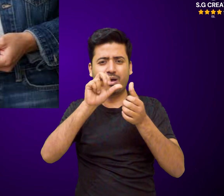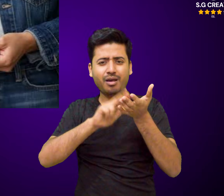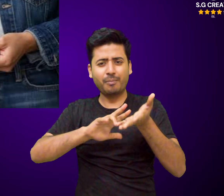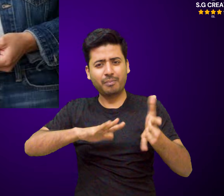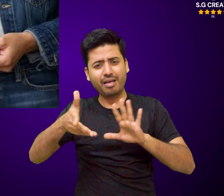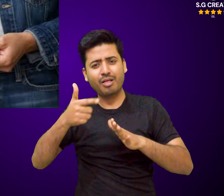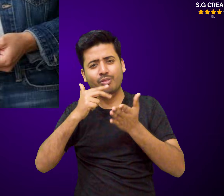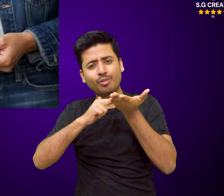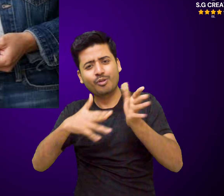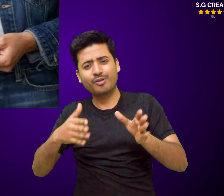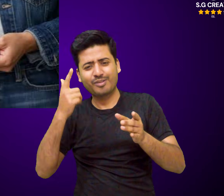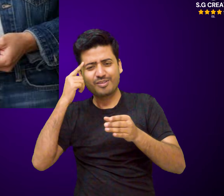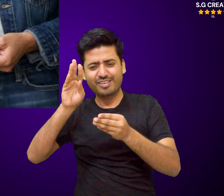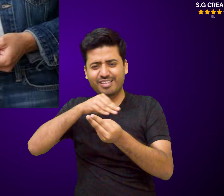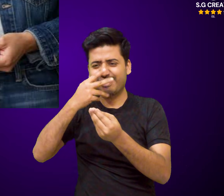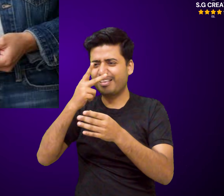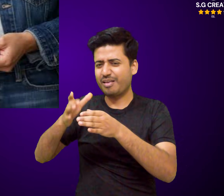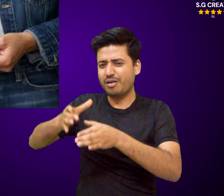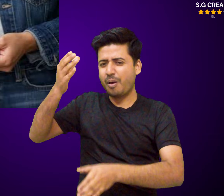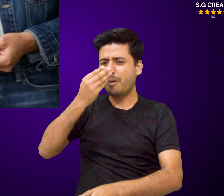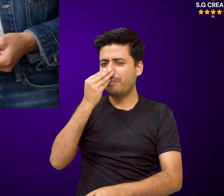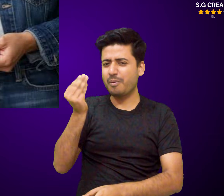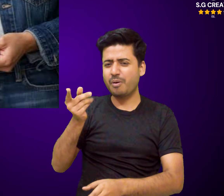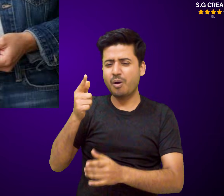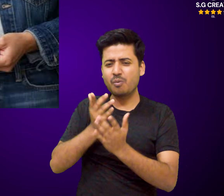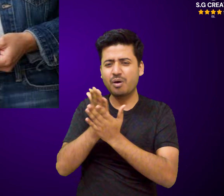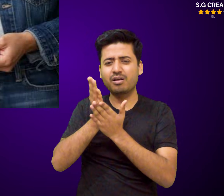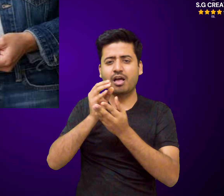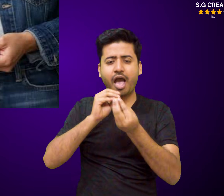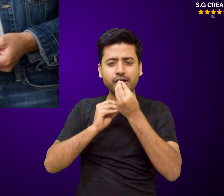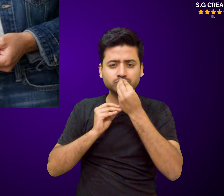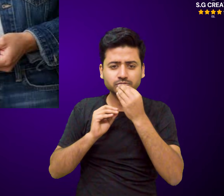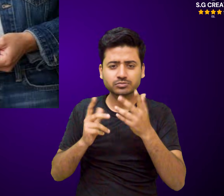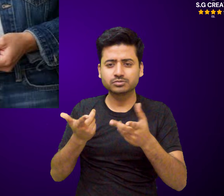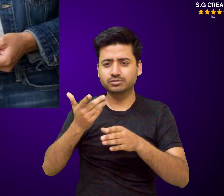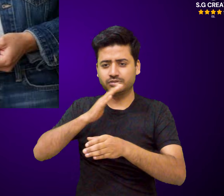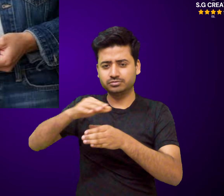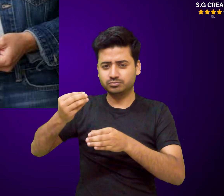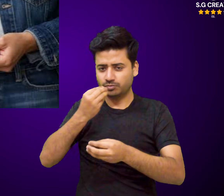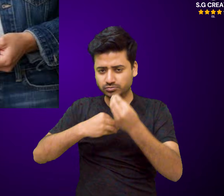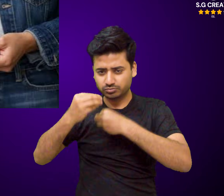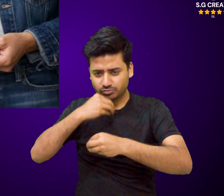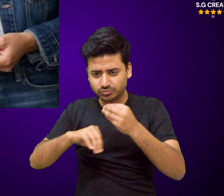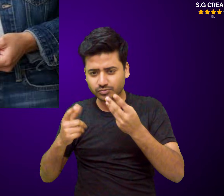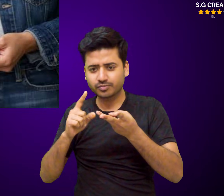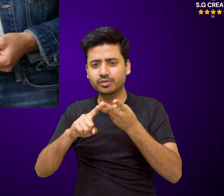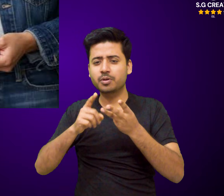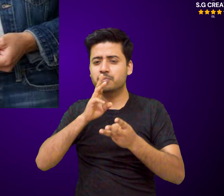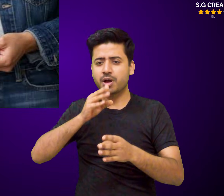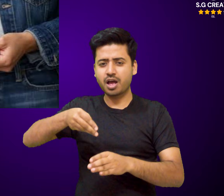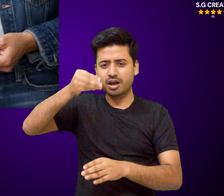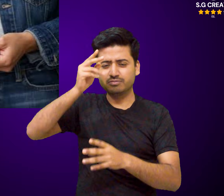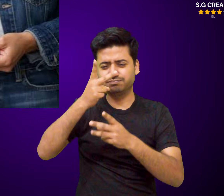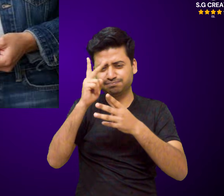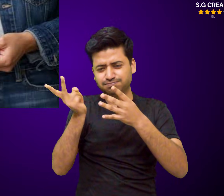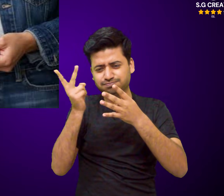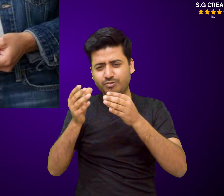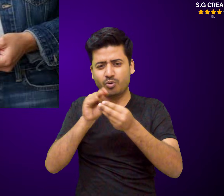them. Spinning and weaving. The fibers are spun into yarn, which is often blended with organic cotton or hemp for better